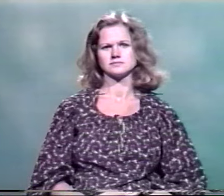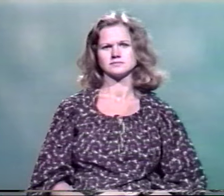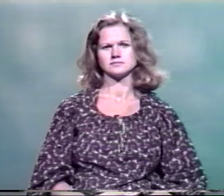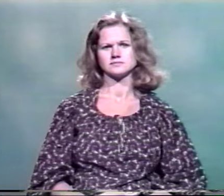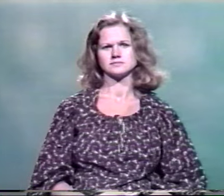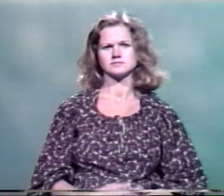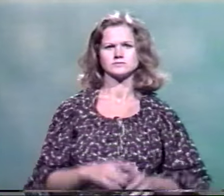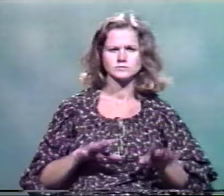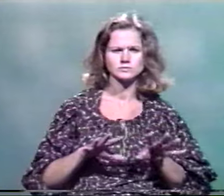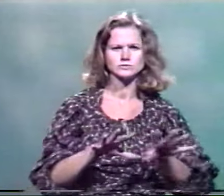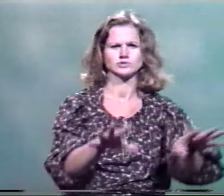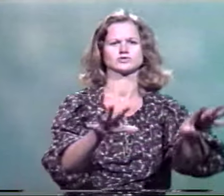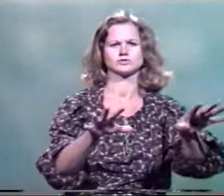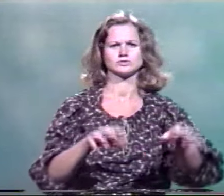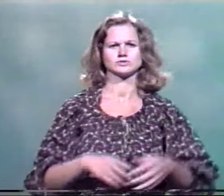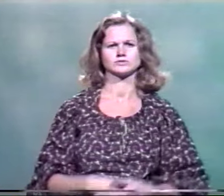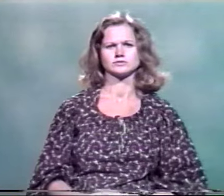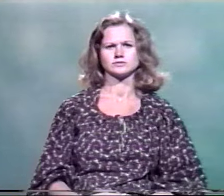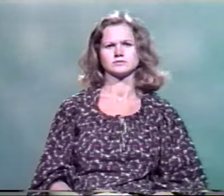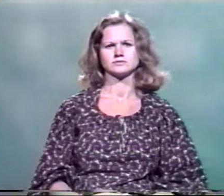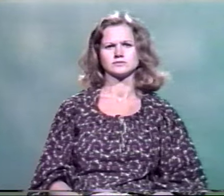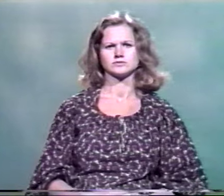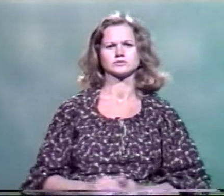To push. To push.